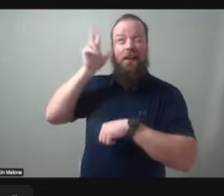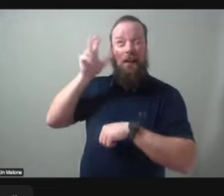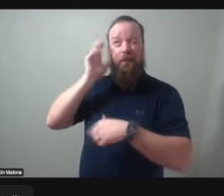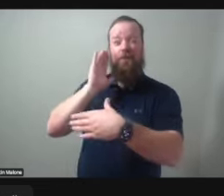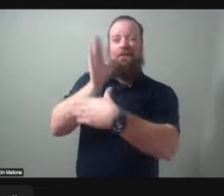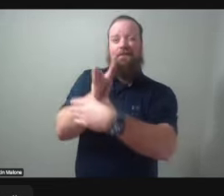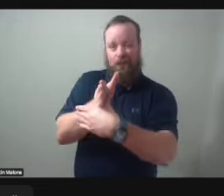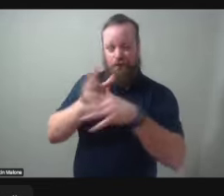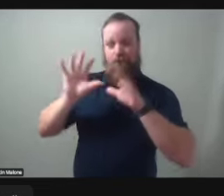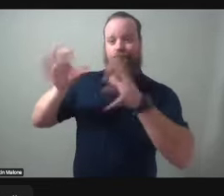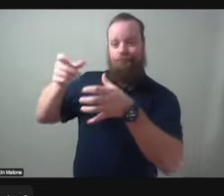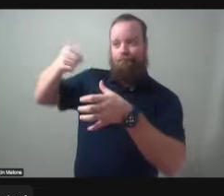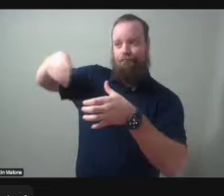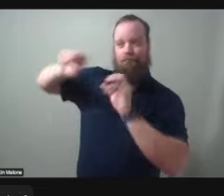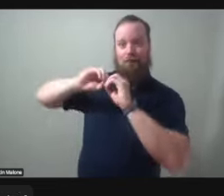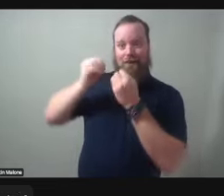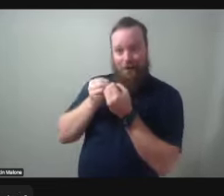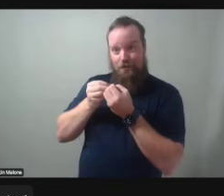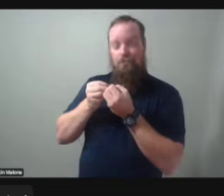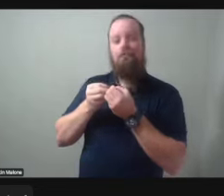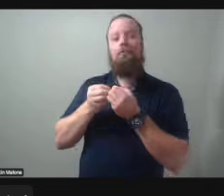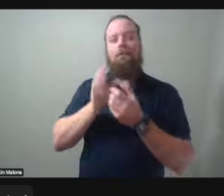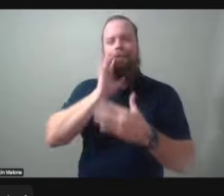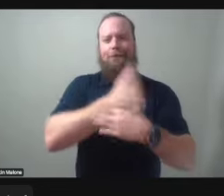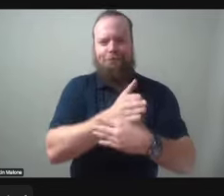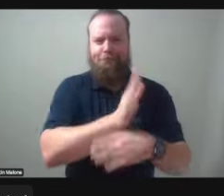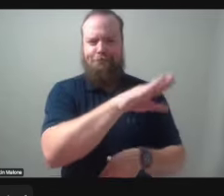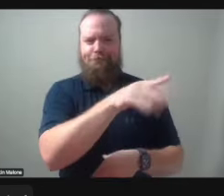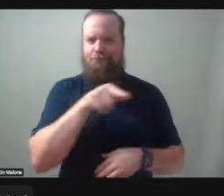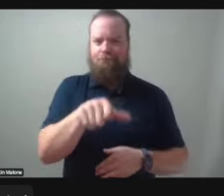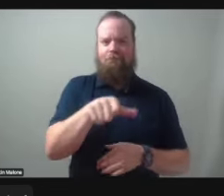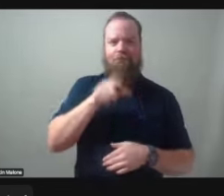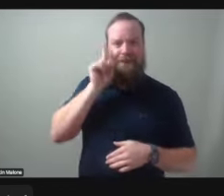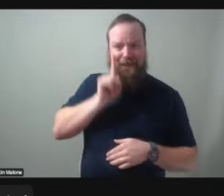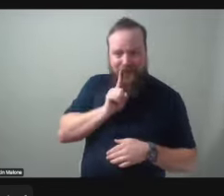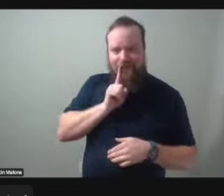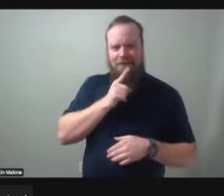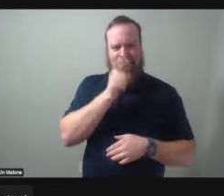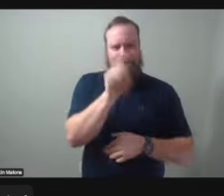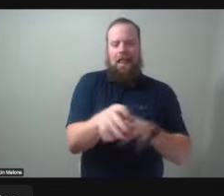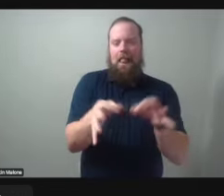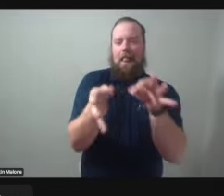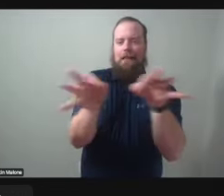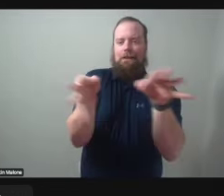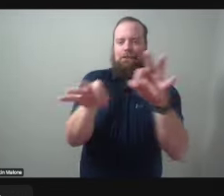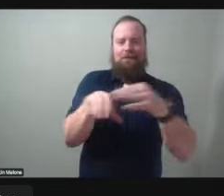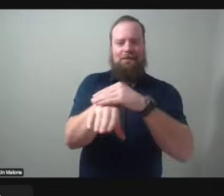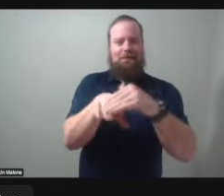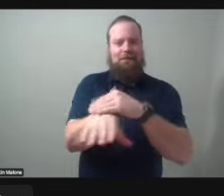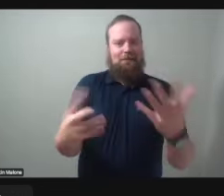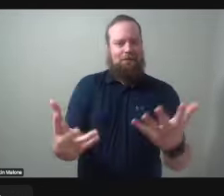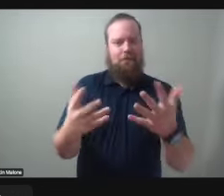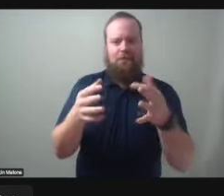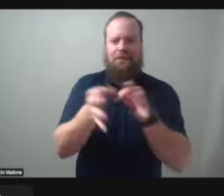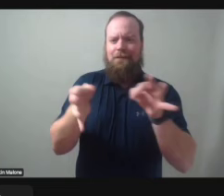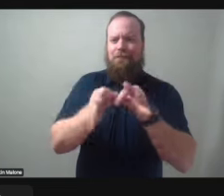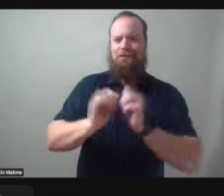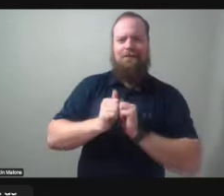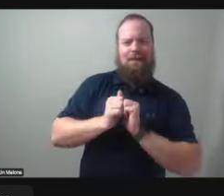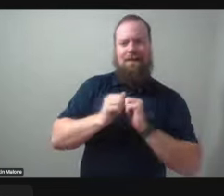as being an orally deaf person. But at that time, early intervention services were already indoctrinated